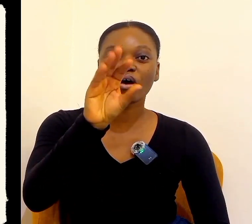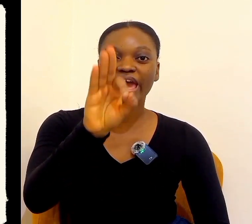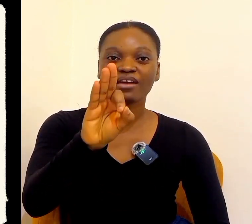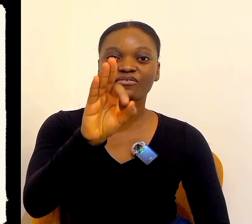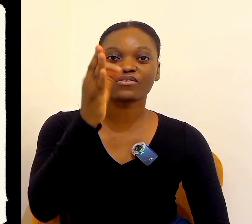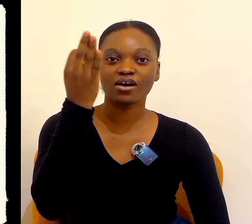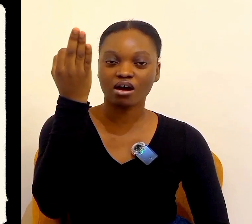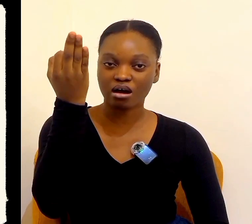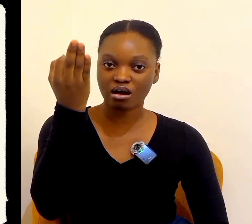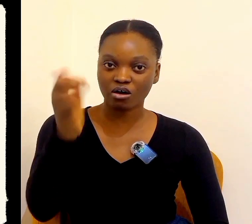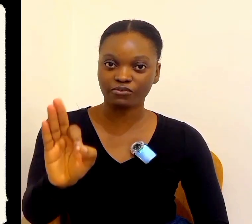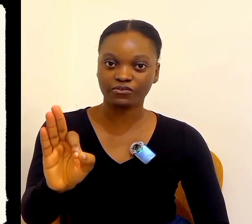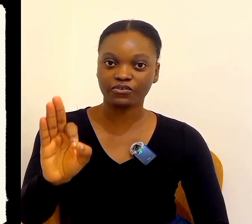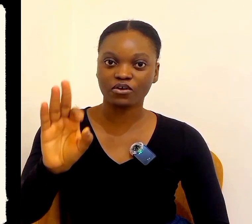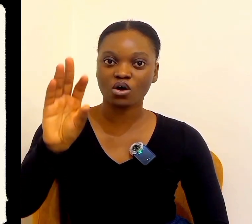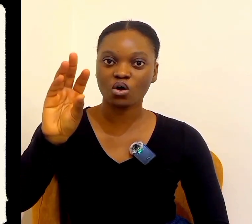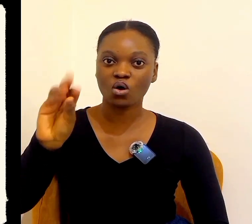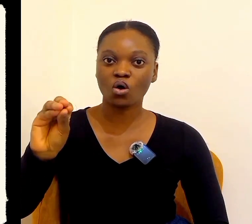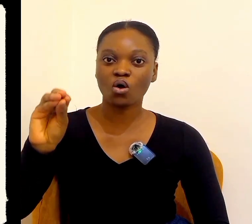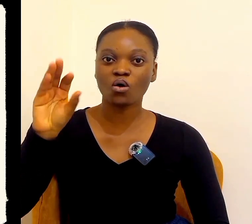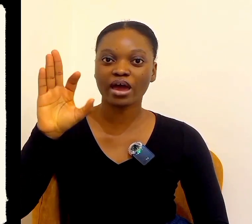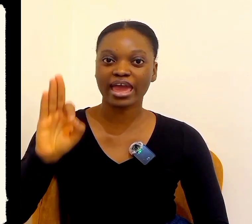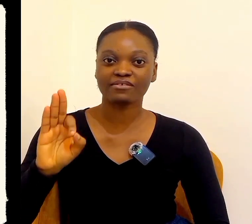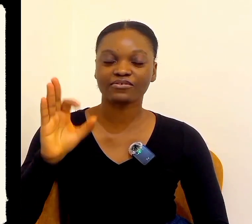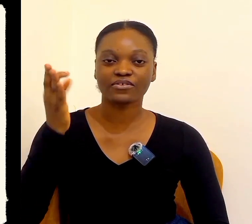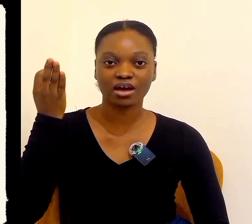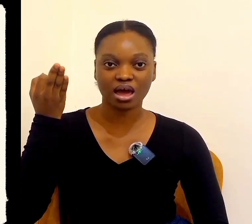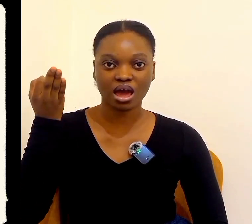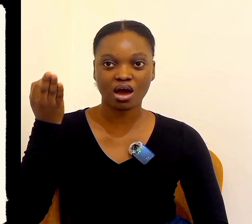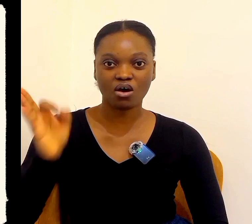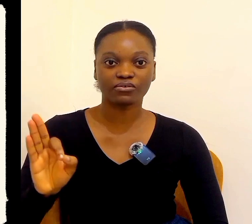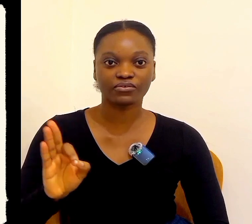O-F, off, O-F, off,